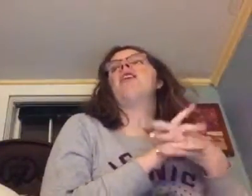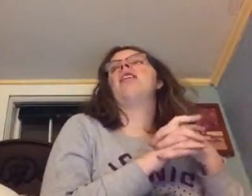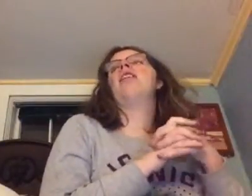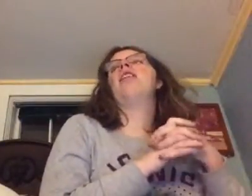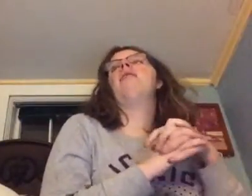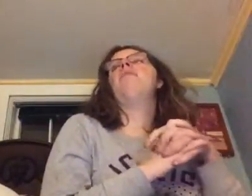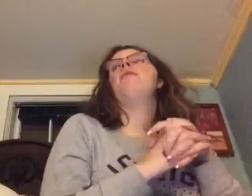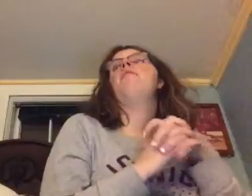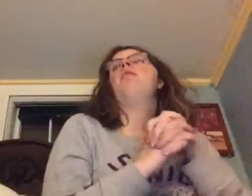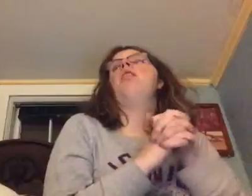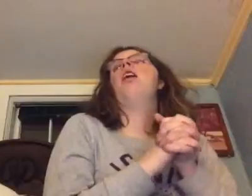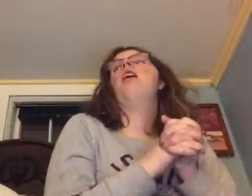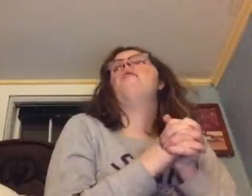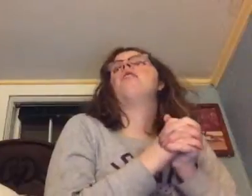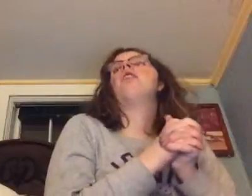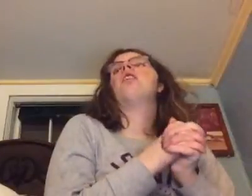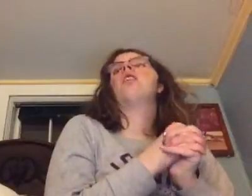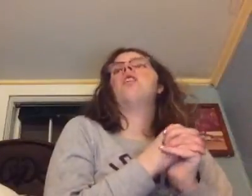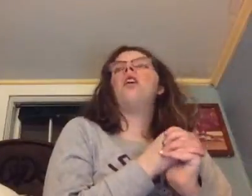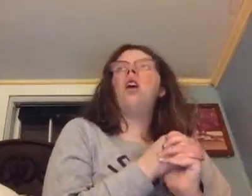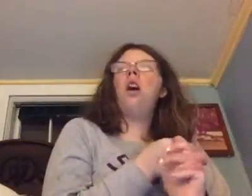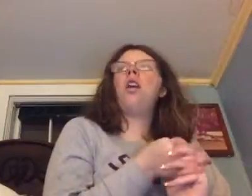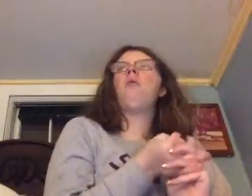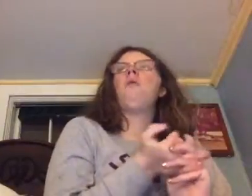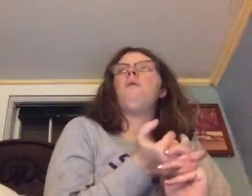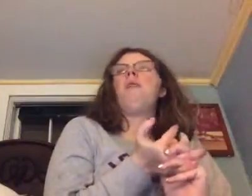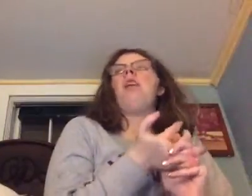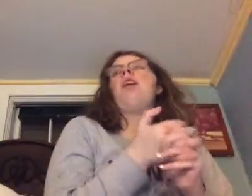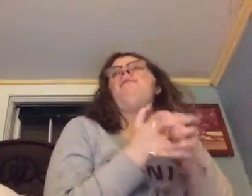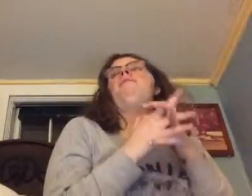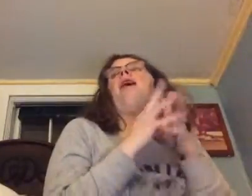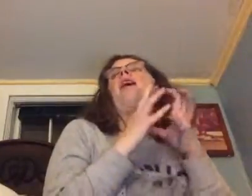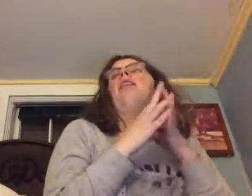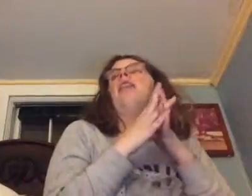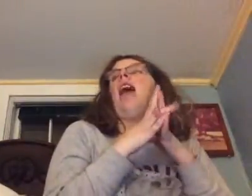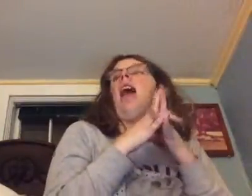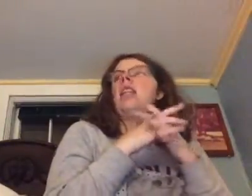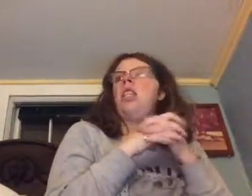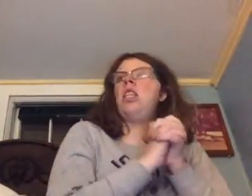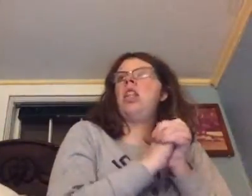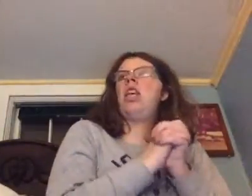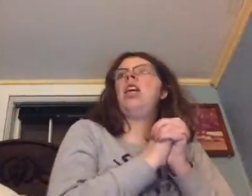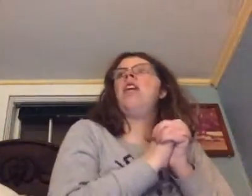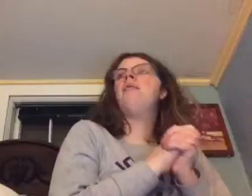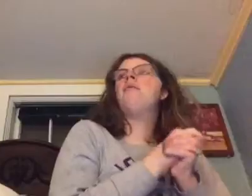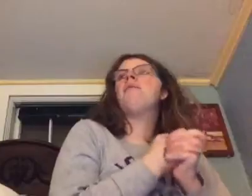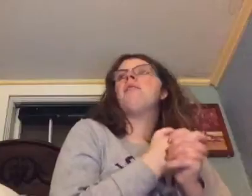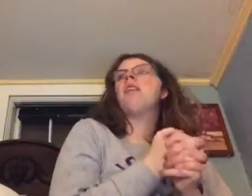because some people could really potentially